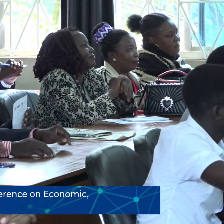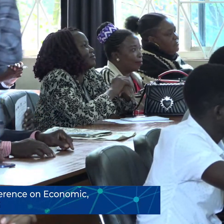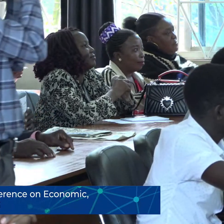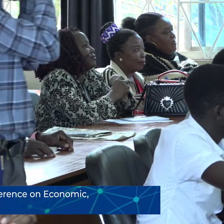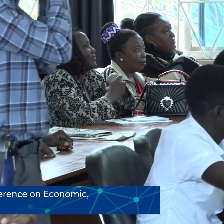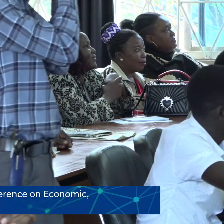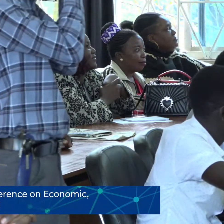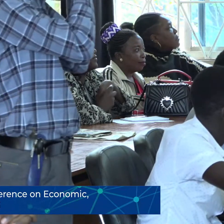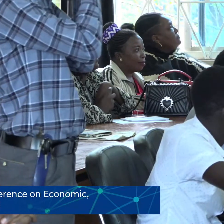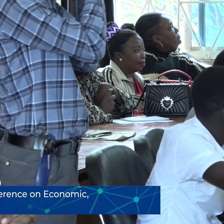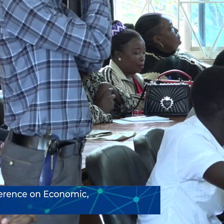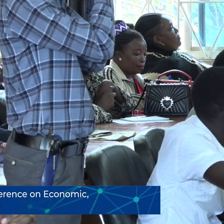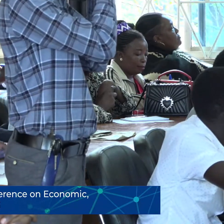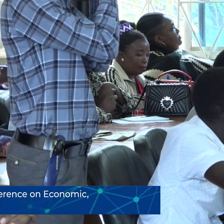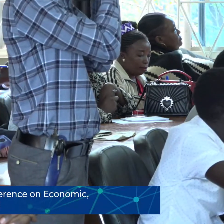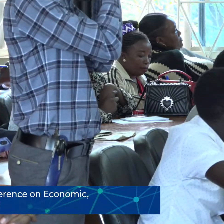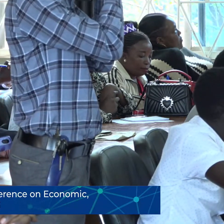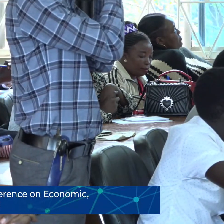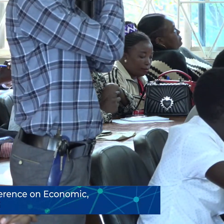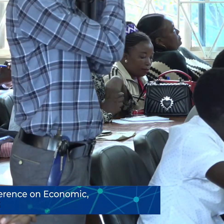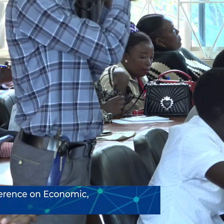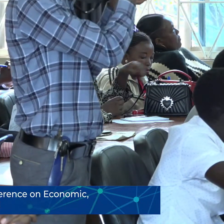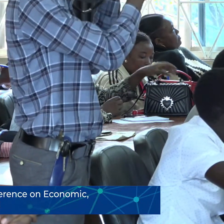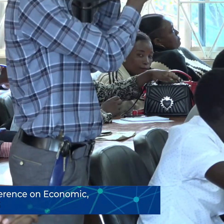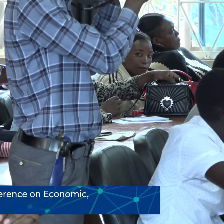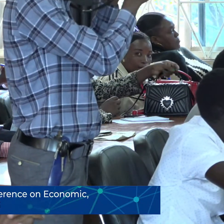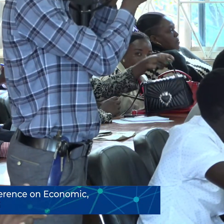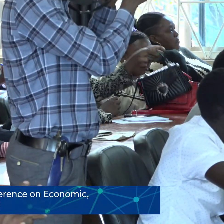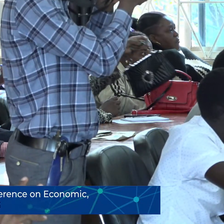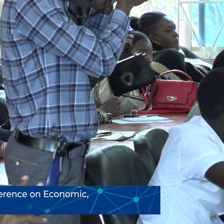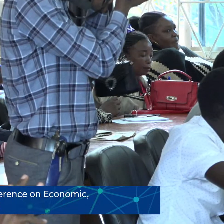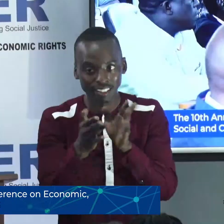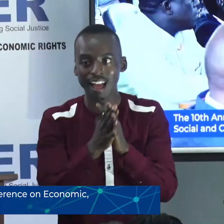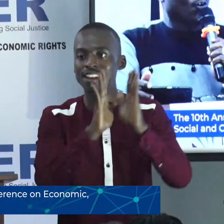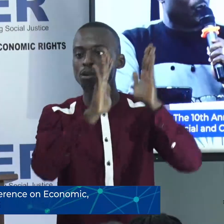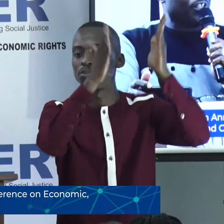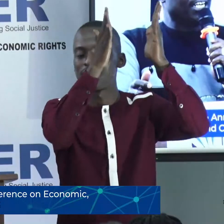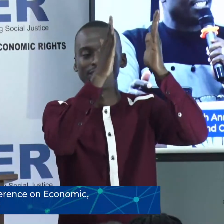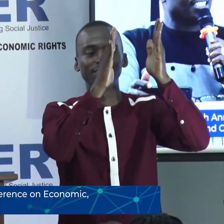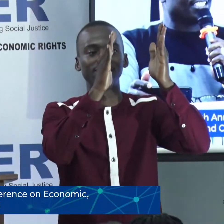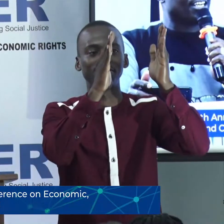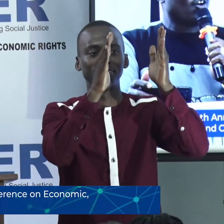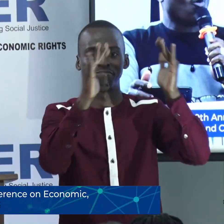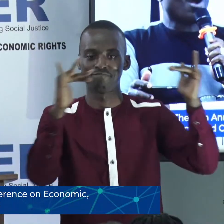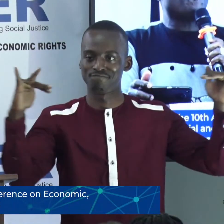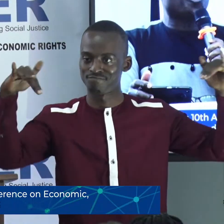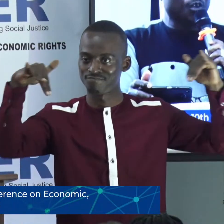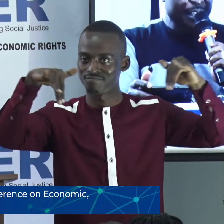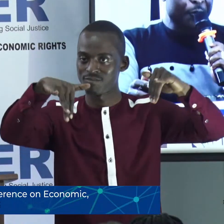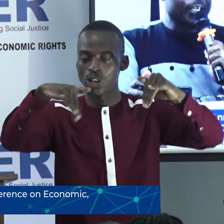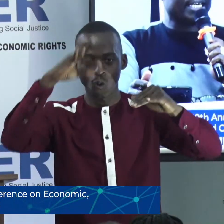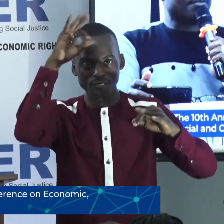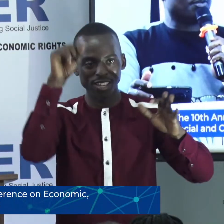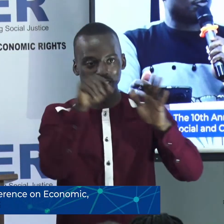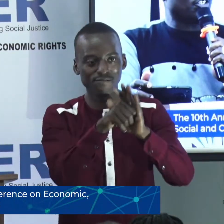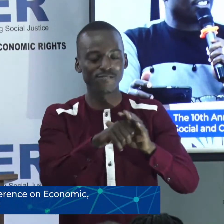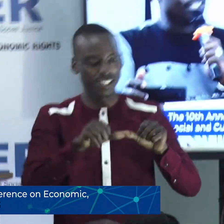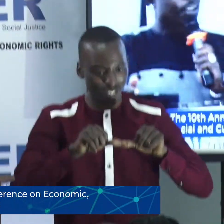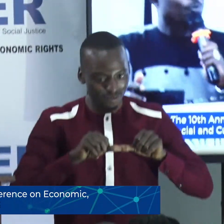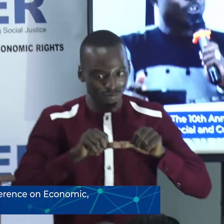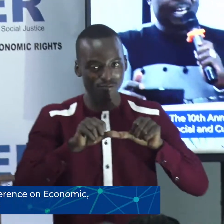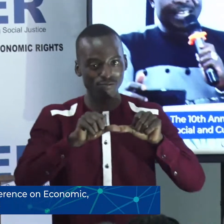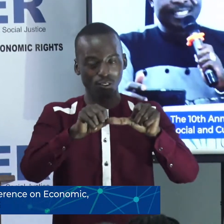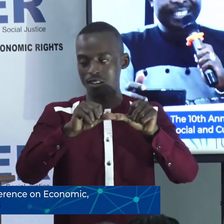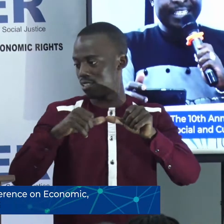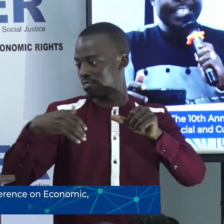Great. And I want to, first of all, recognize and appreciate the conveners who have faithfully kept fort